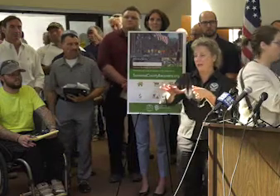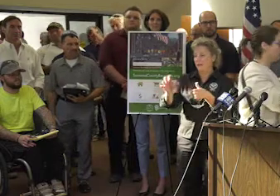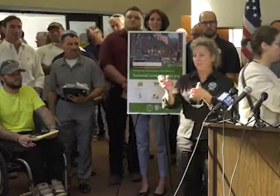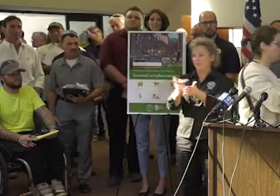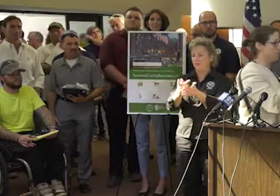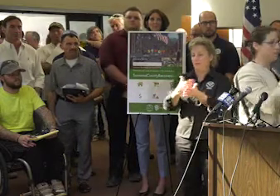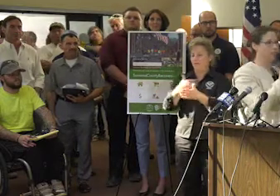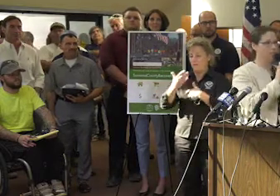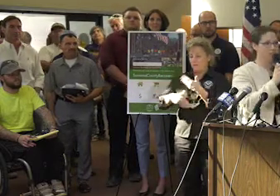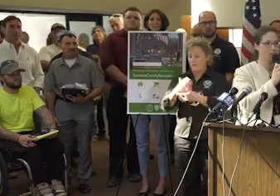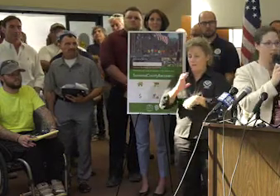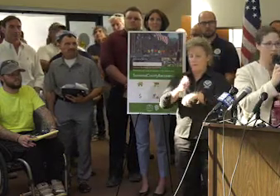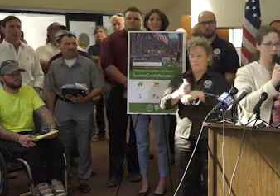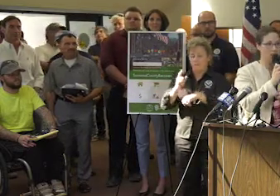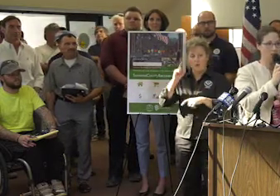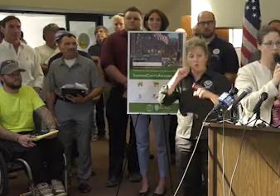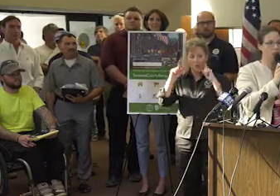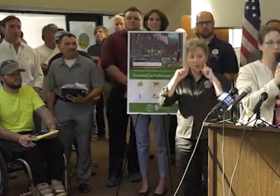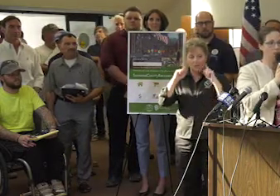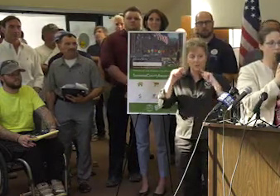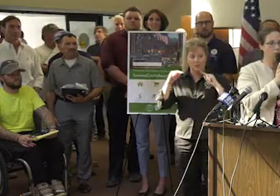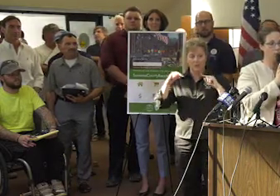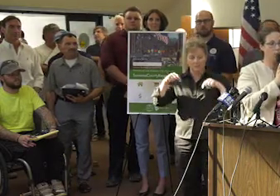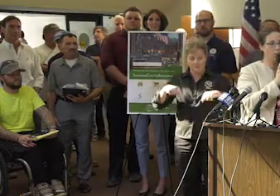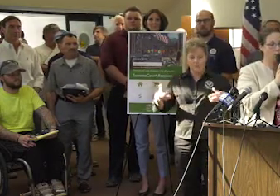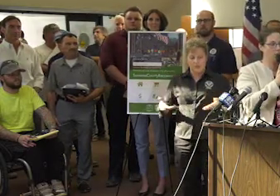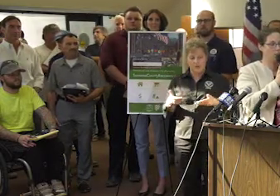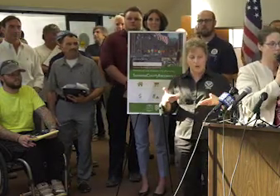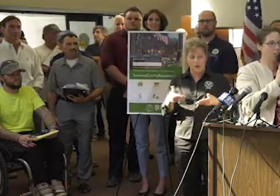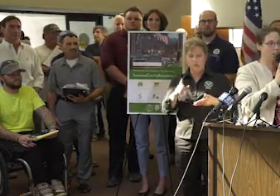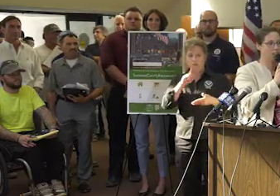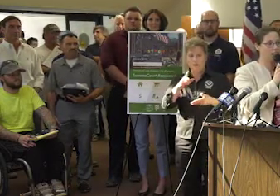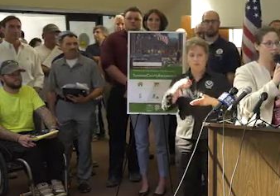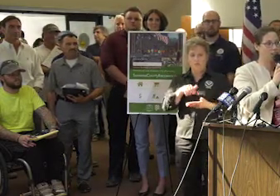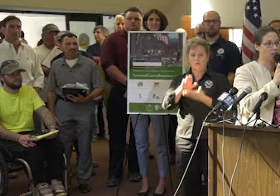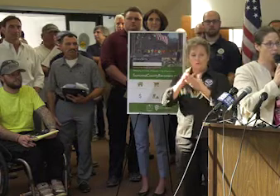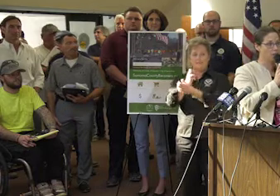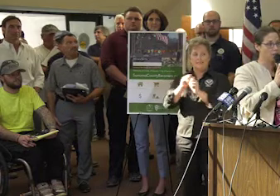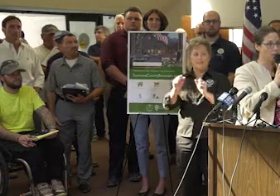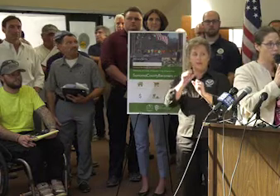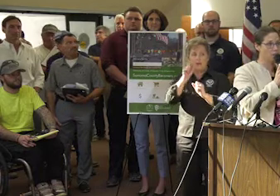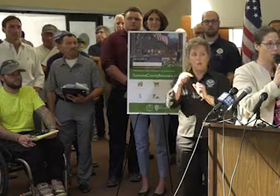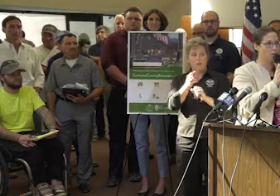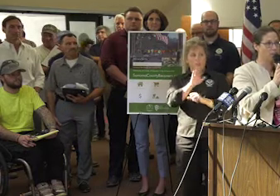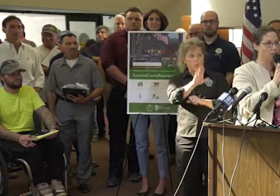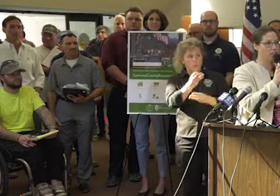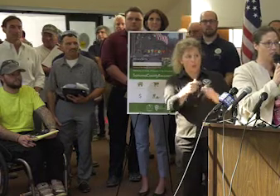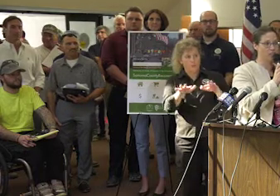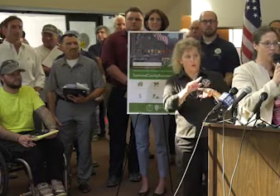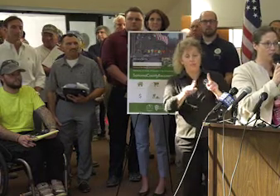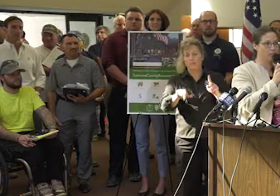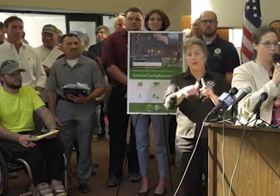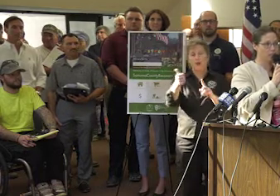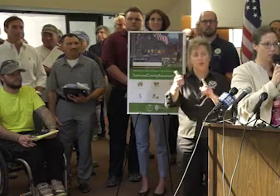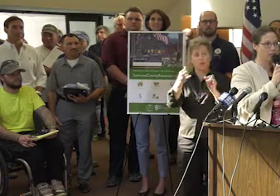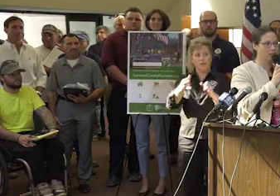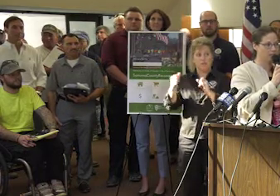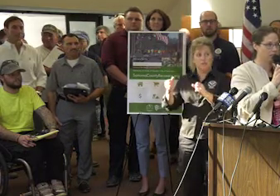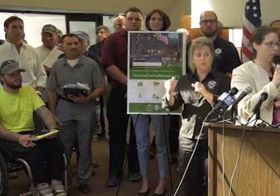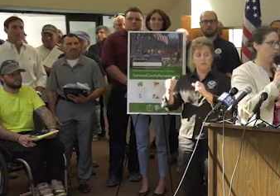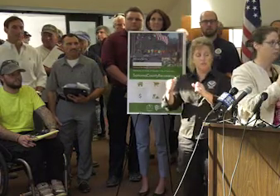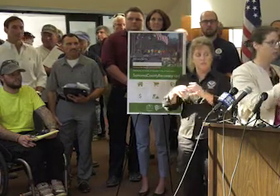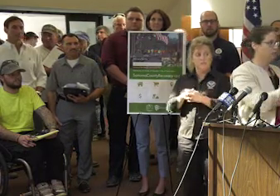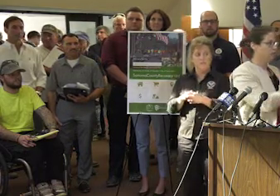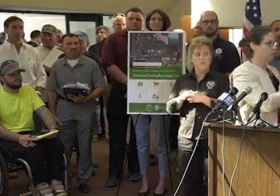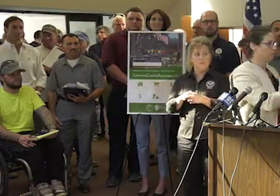this whole process that you're hearing detailed here with you to make sure that we are addressing the safety of not only your property, but of the other individuals who are around